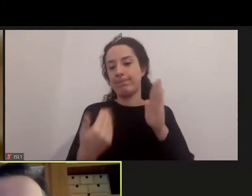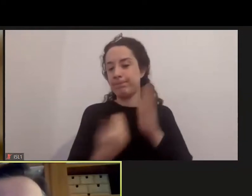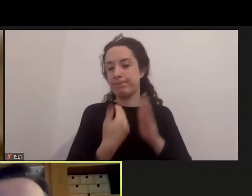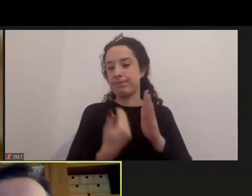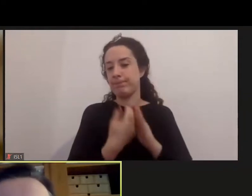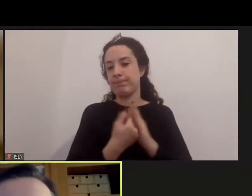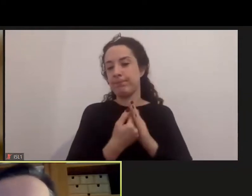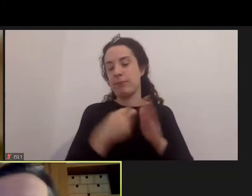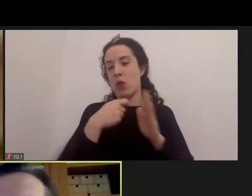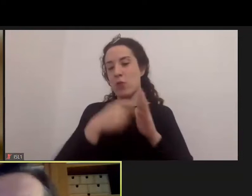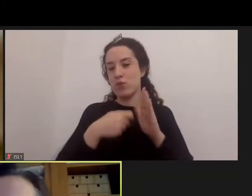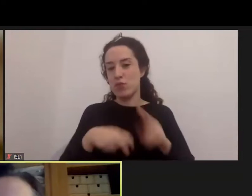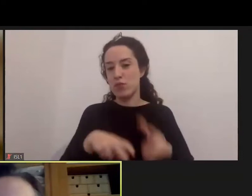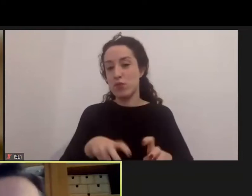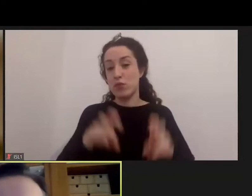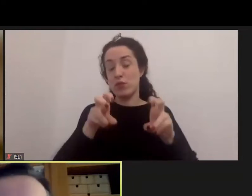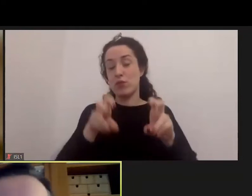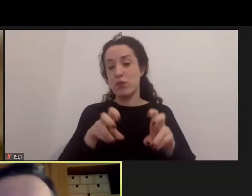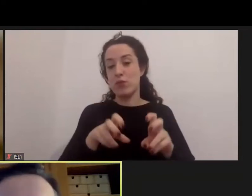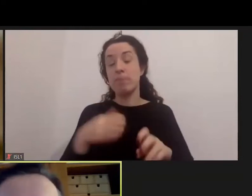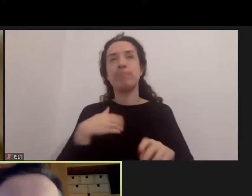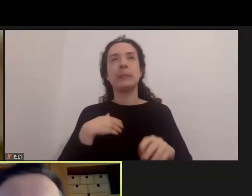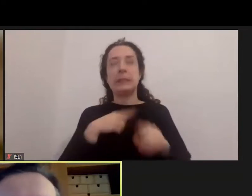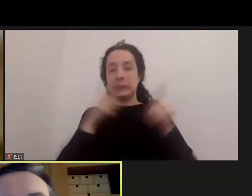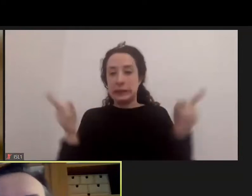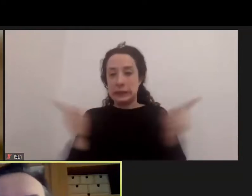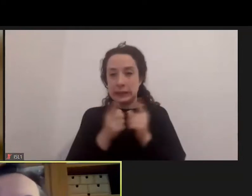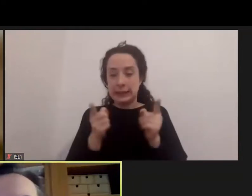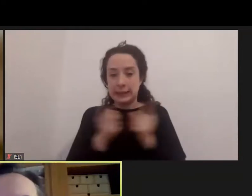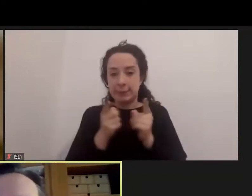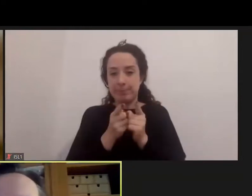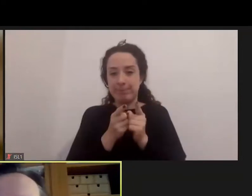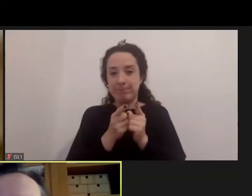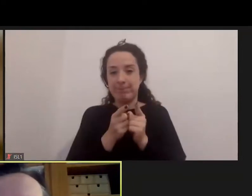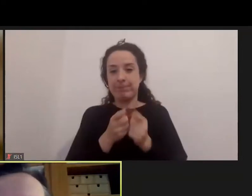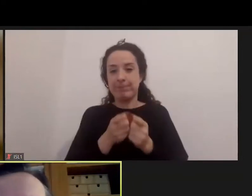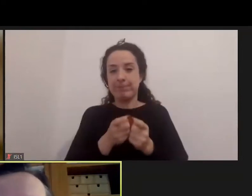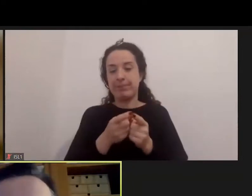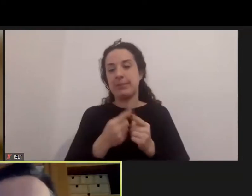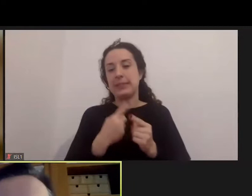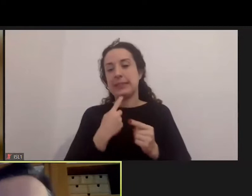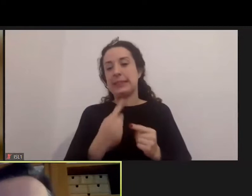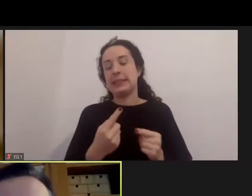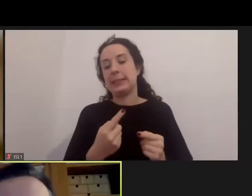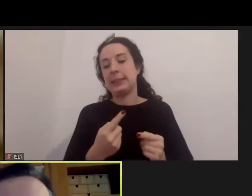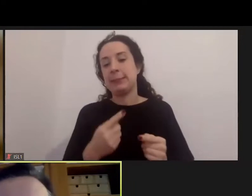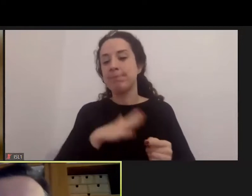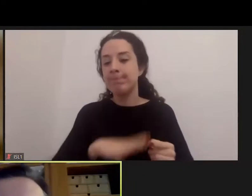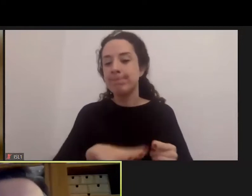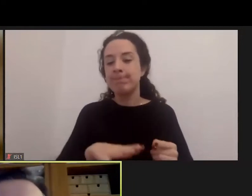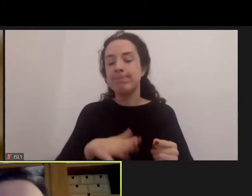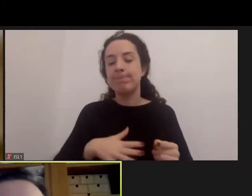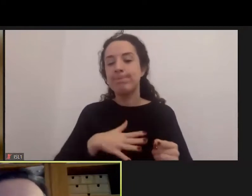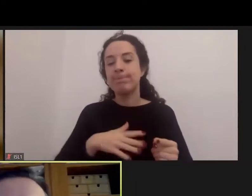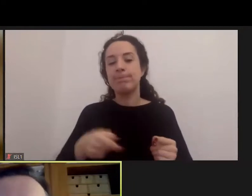program. So very briefly, I would like to tell you where we stand on accessibility